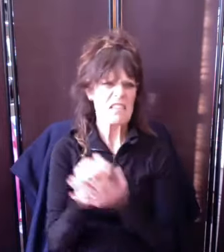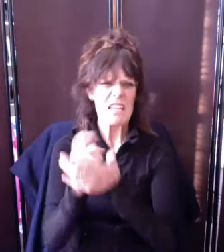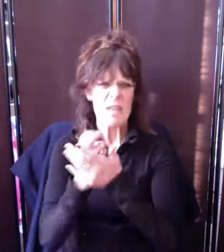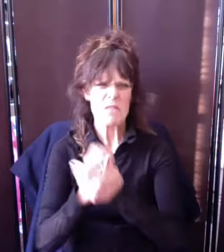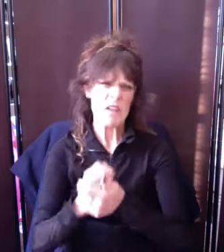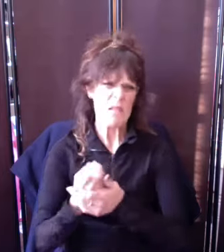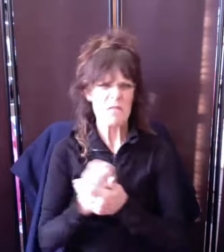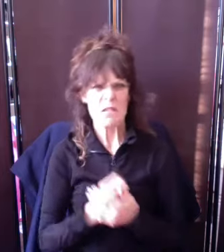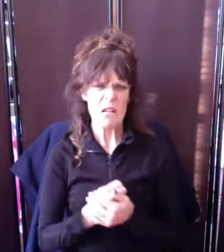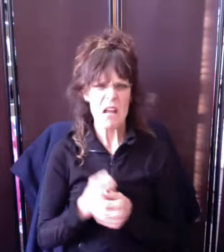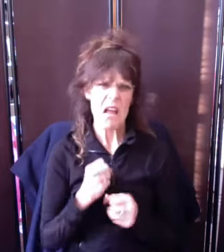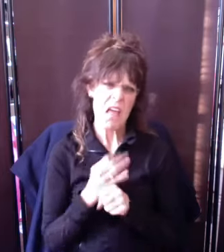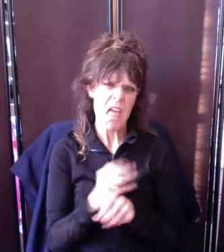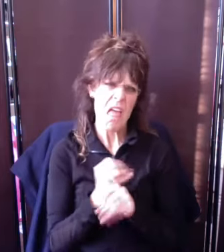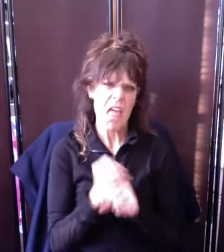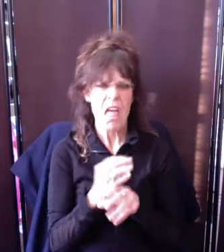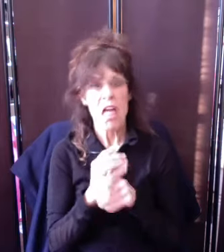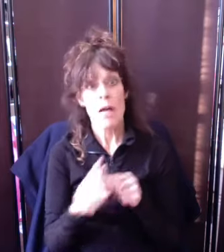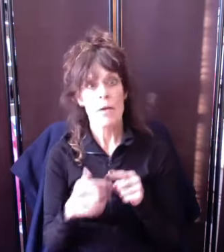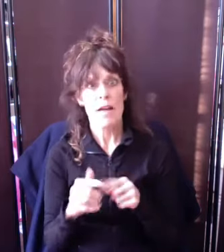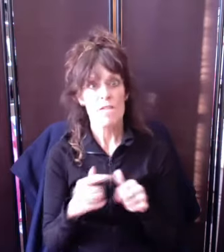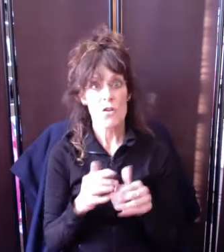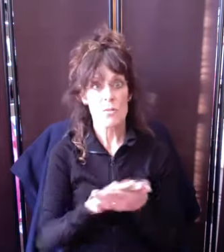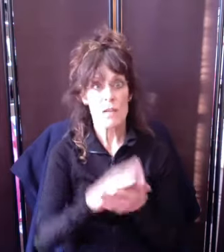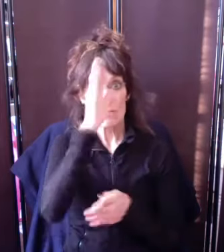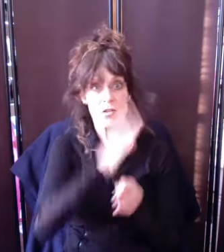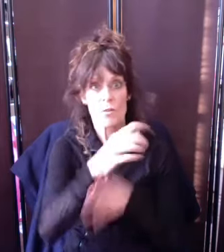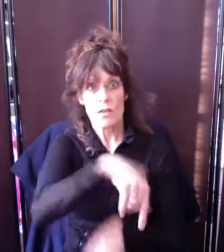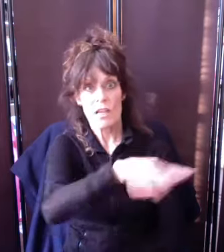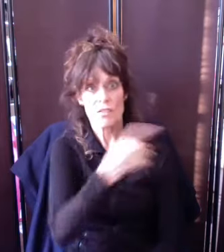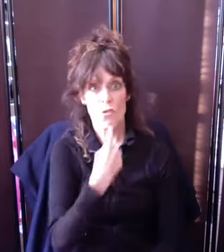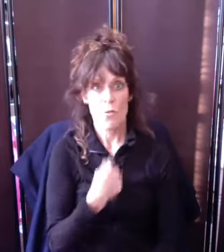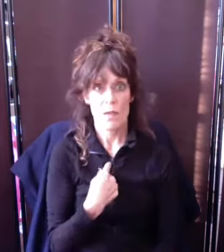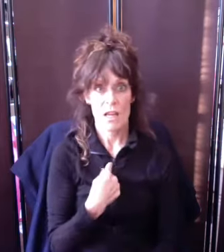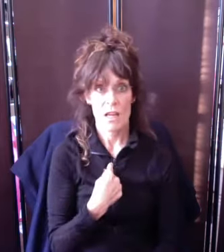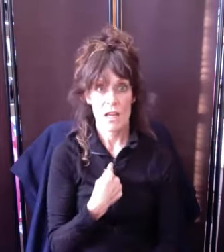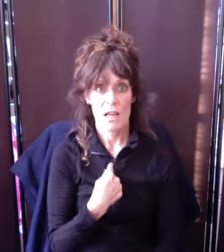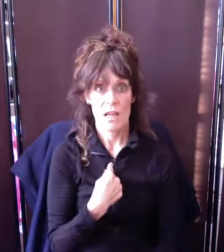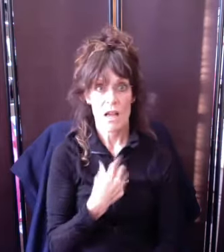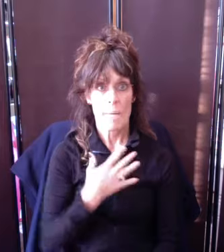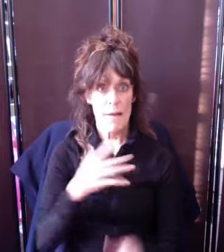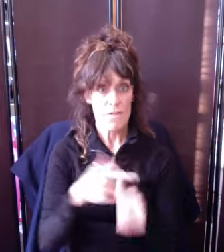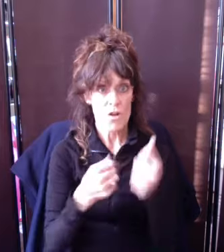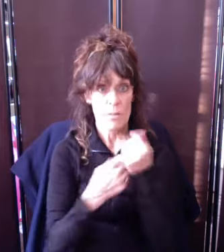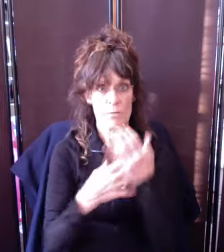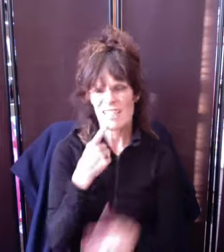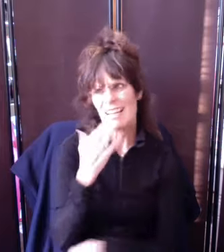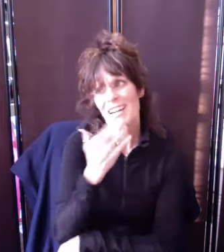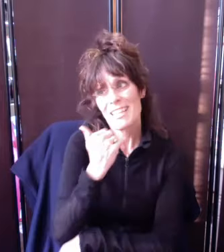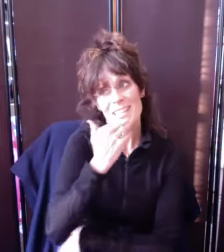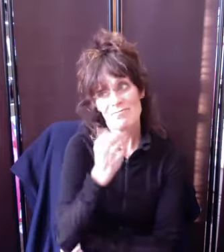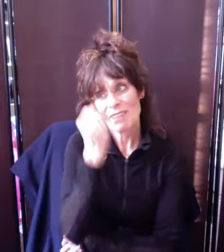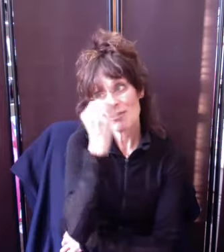nobody's business. And when I first got sober, they told me, my first sponsor, she said, honey, I don't care if you don't like it. I give you